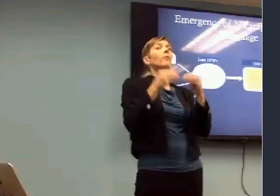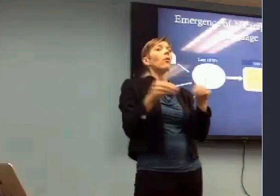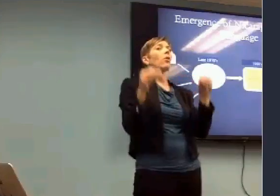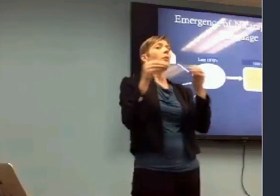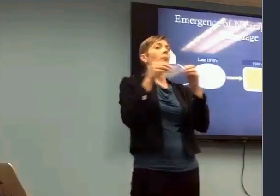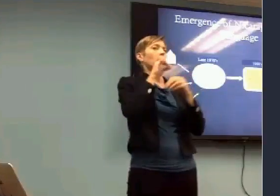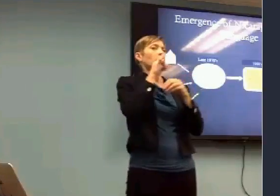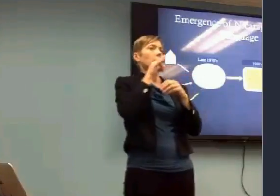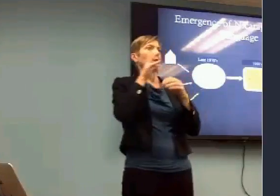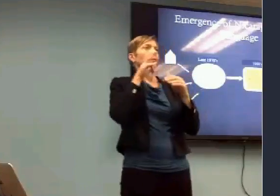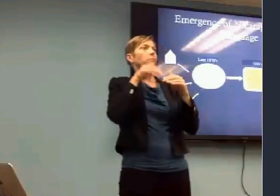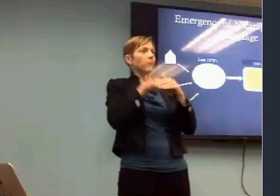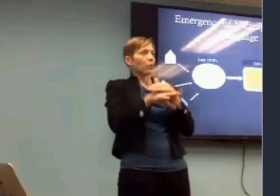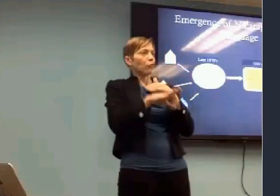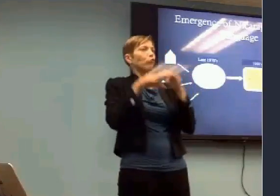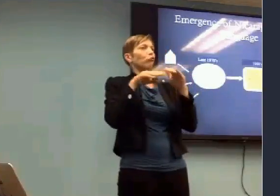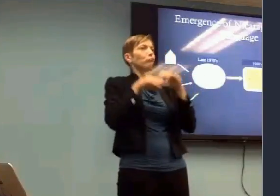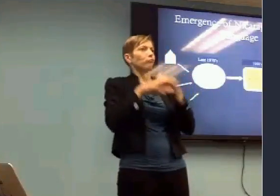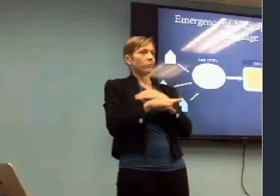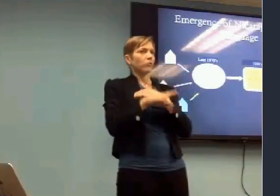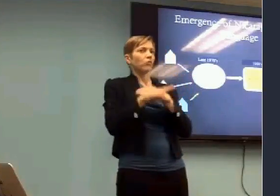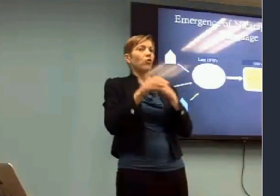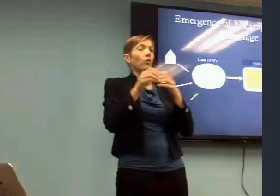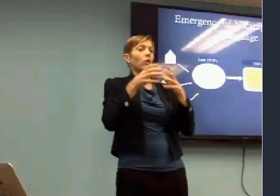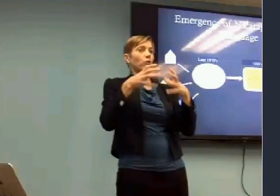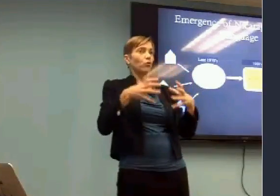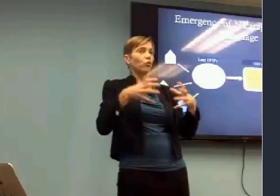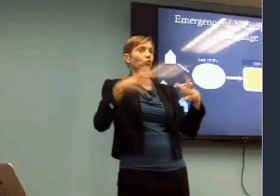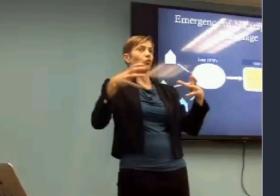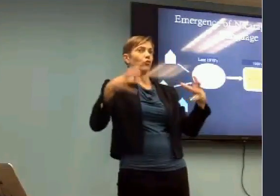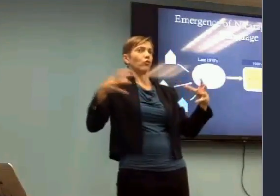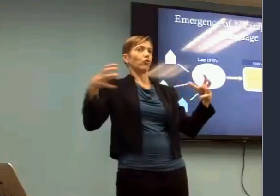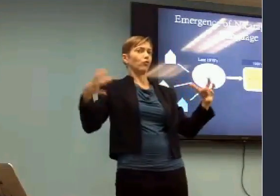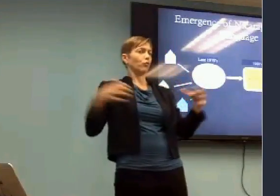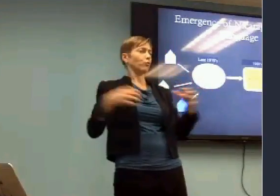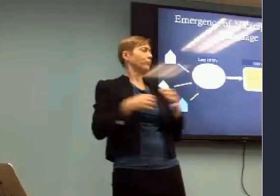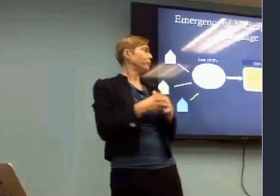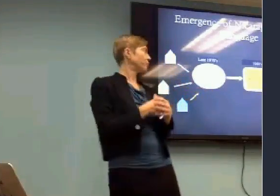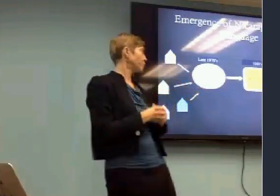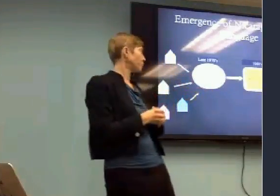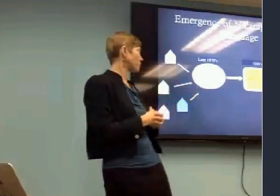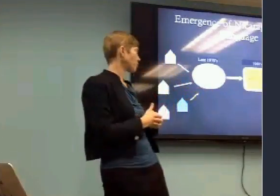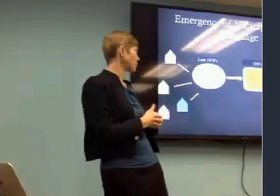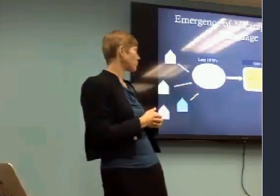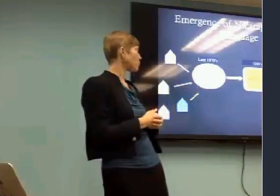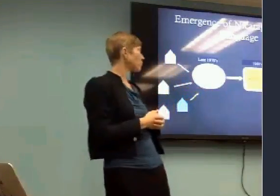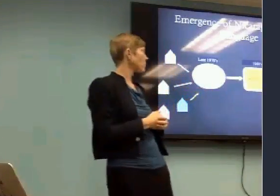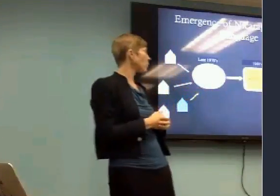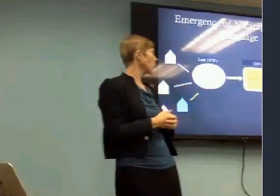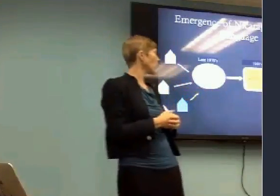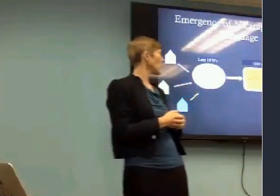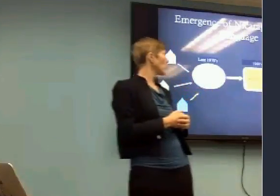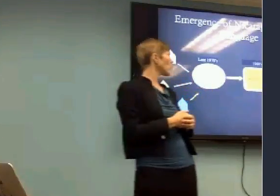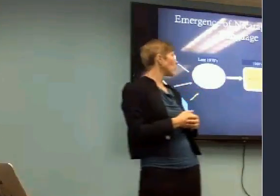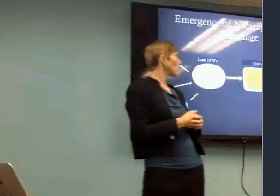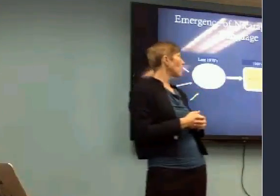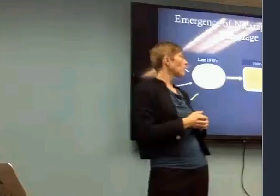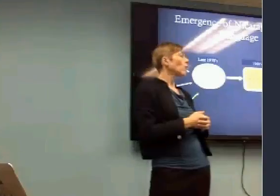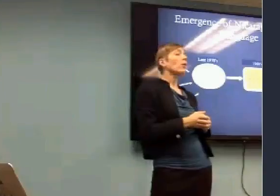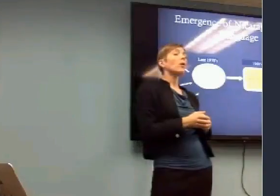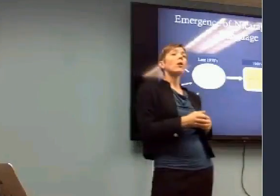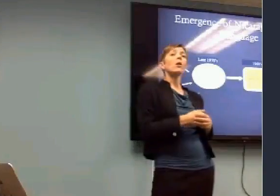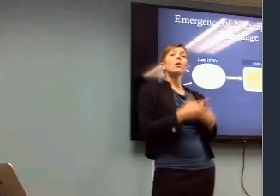the first year. And with every incoming year, more and more children enrolled in the school, and the school size grew.